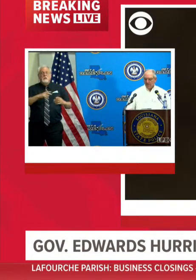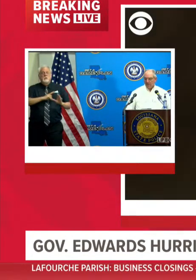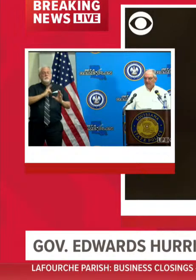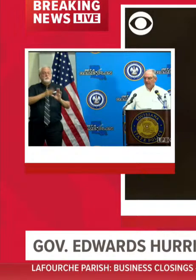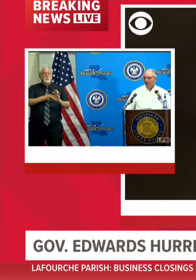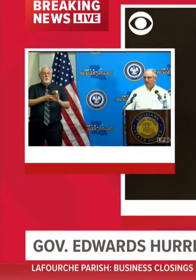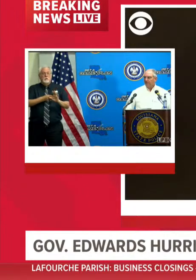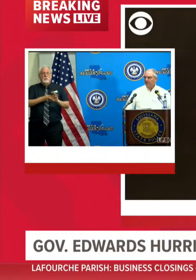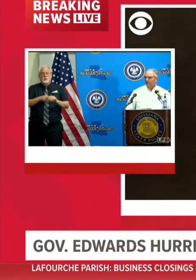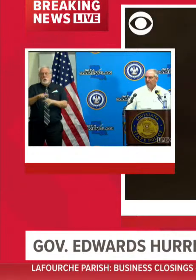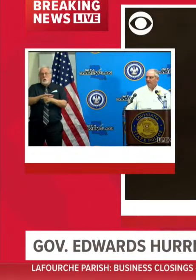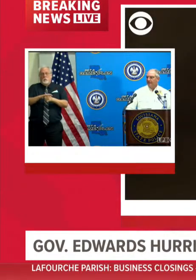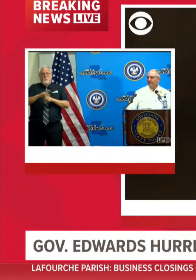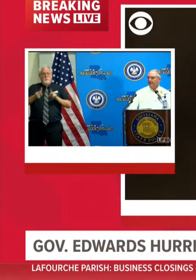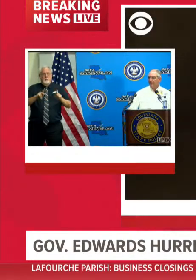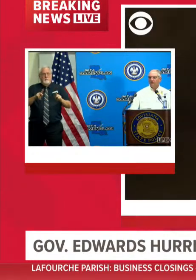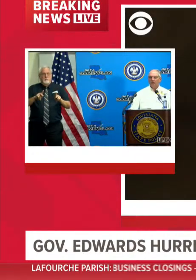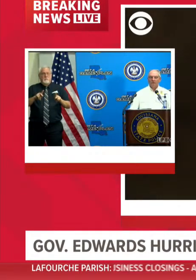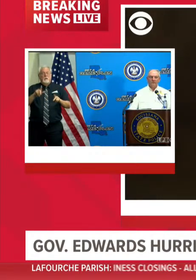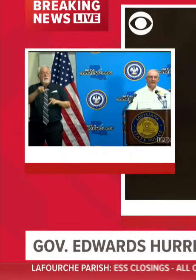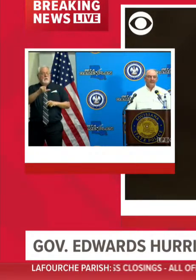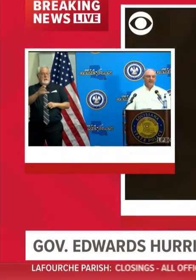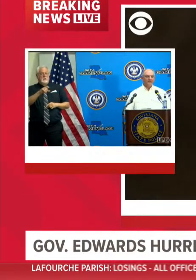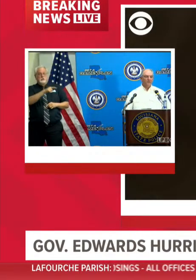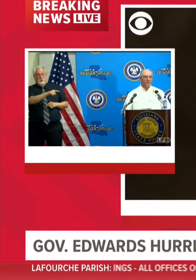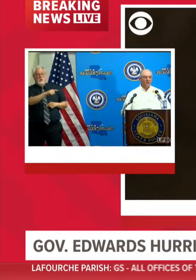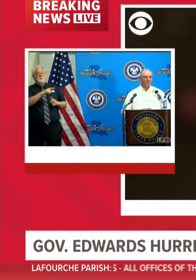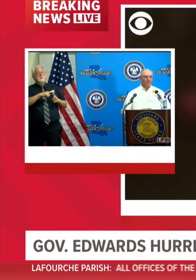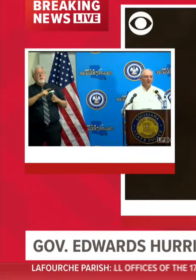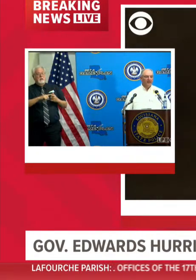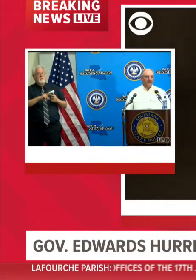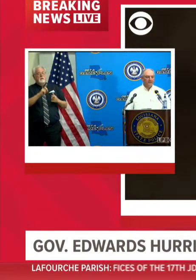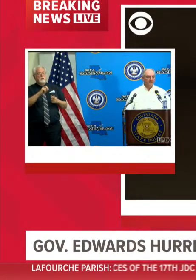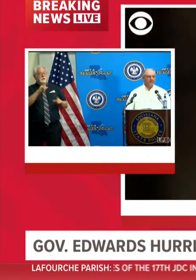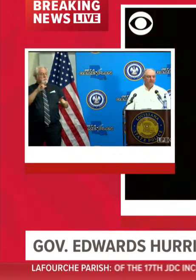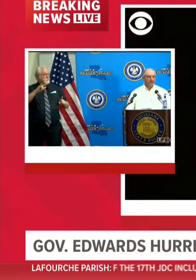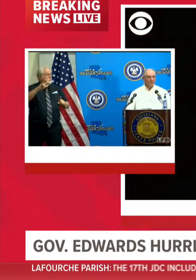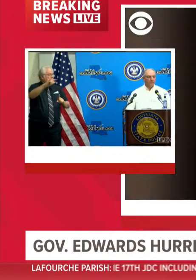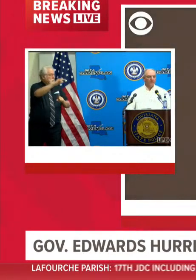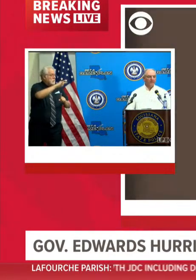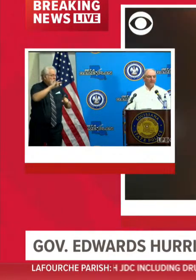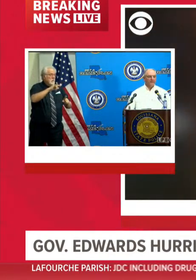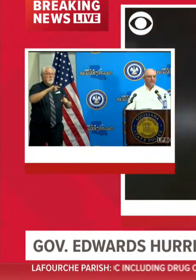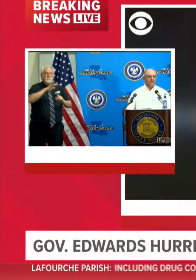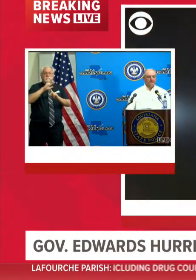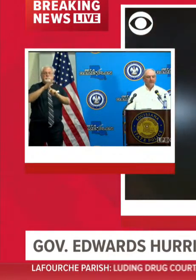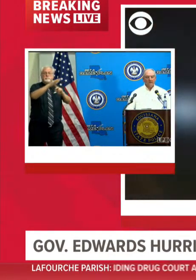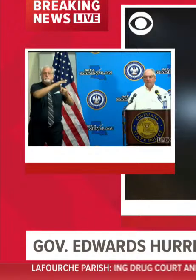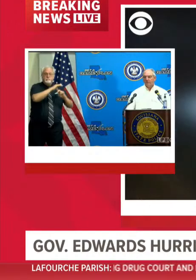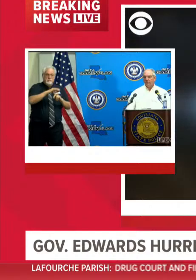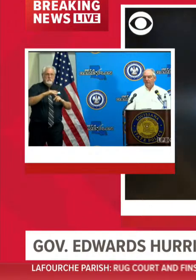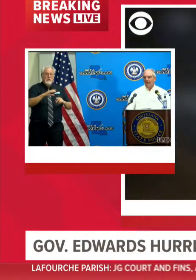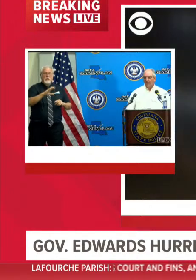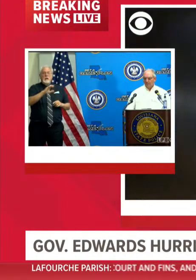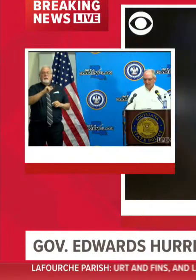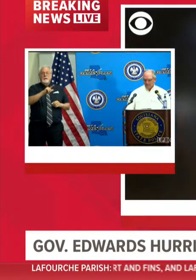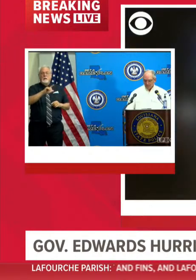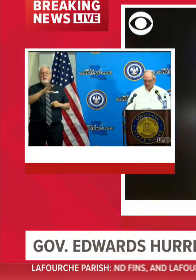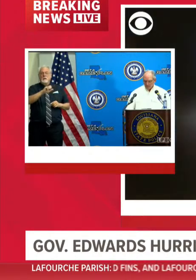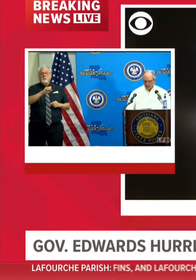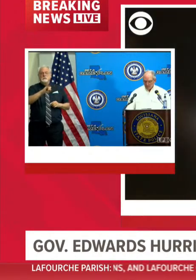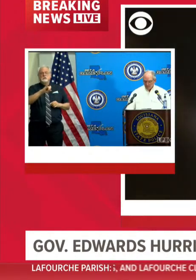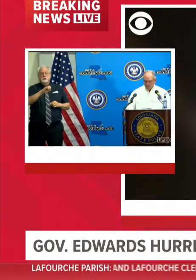some local officials in Lake Charles, and then do an overflight over at least Calcasieu,